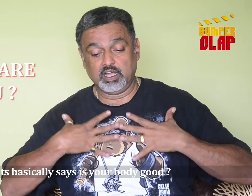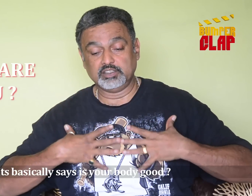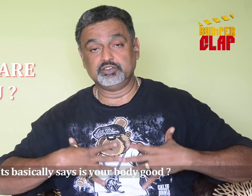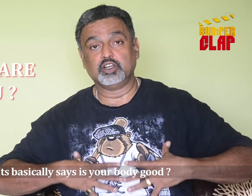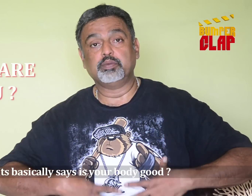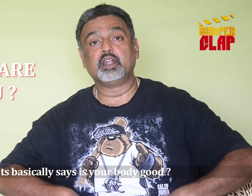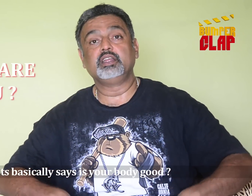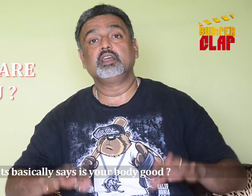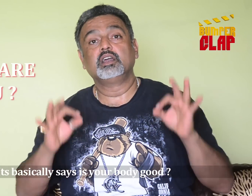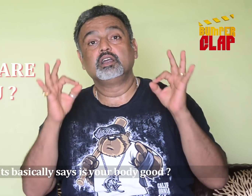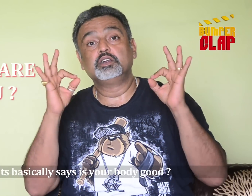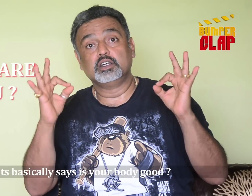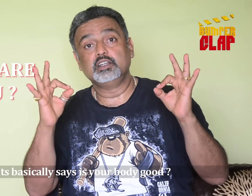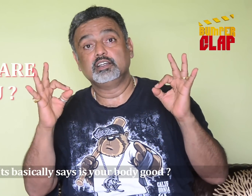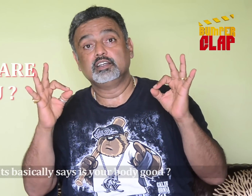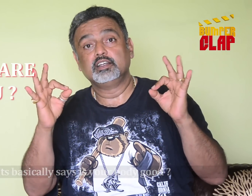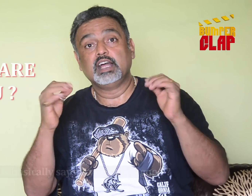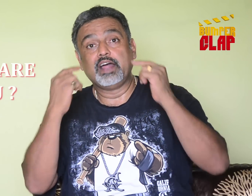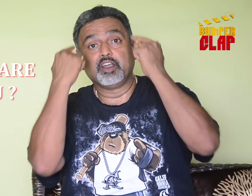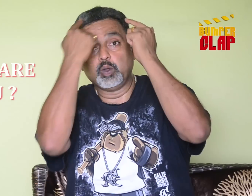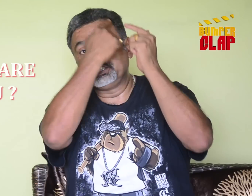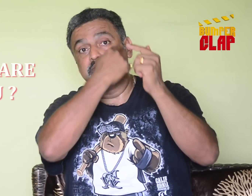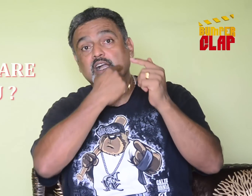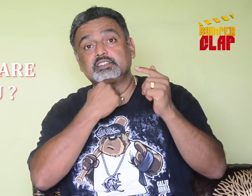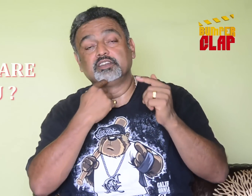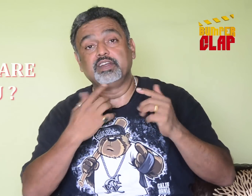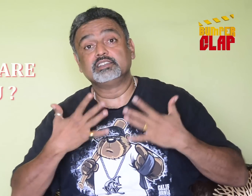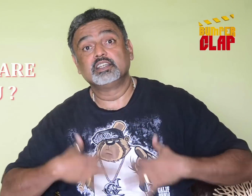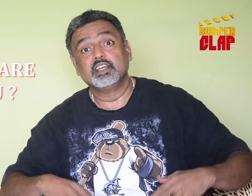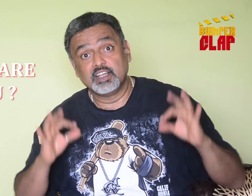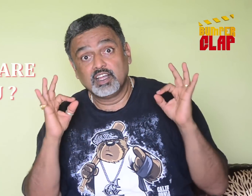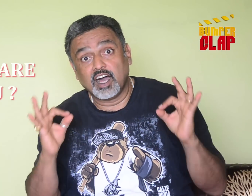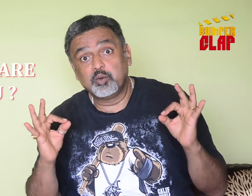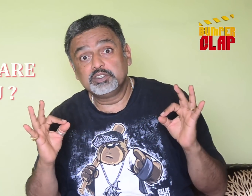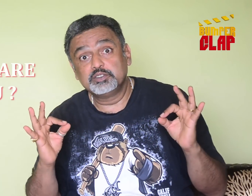is your body good? And the question mark is in the face, how are you?